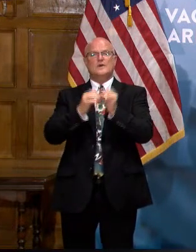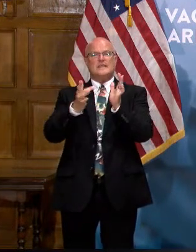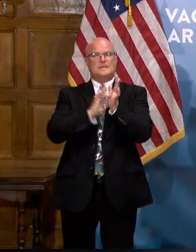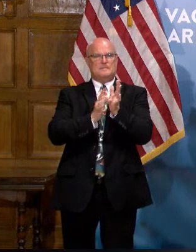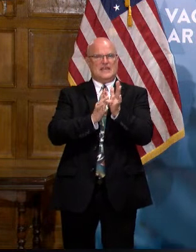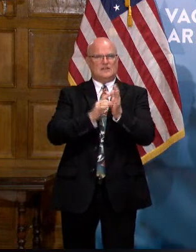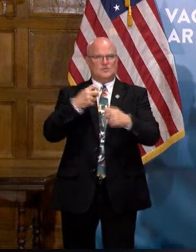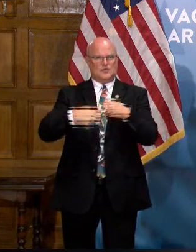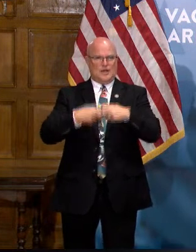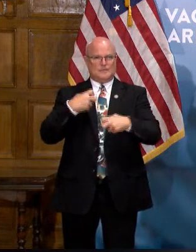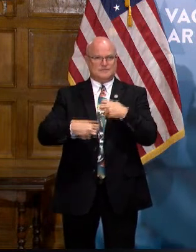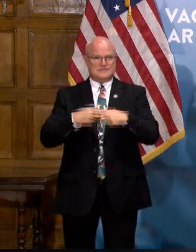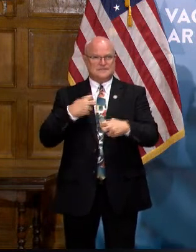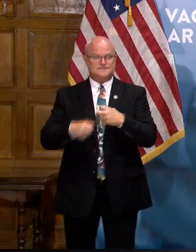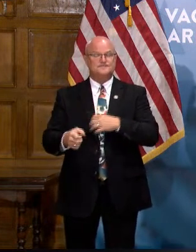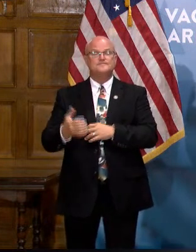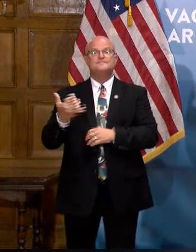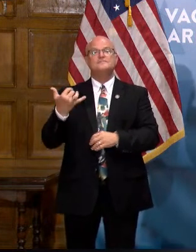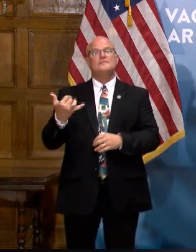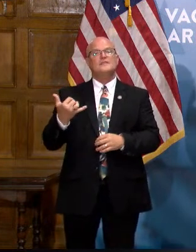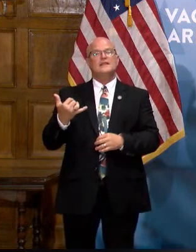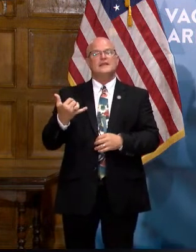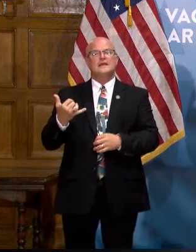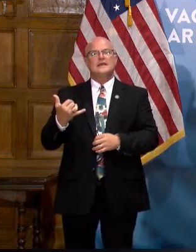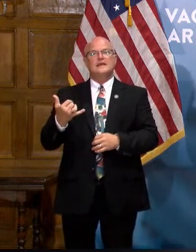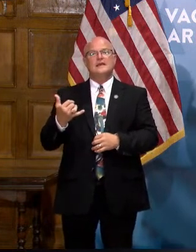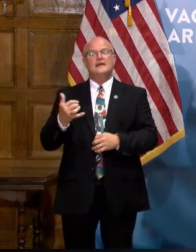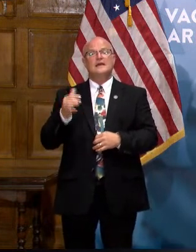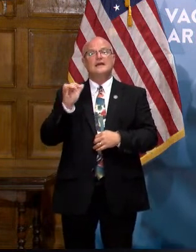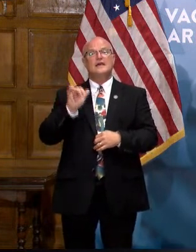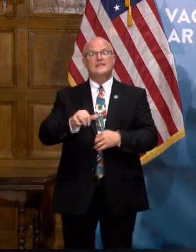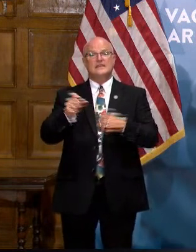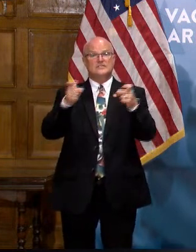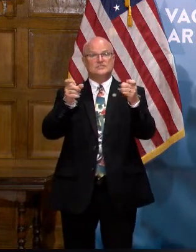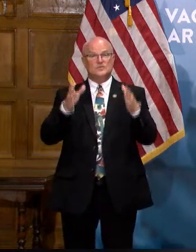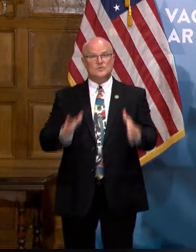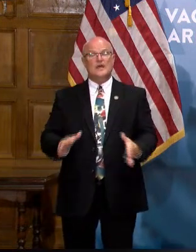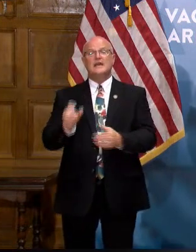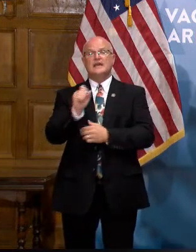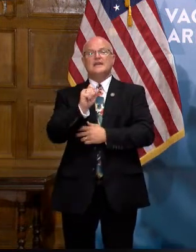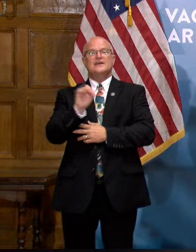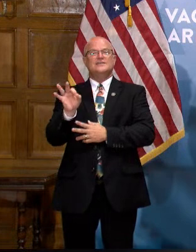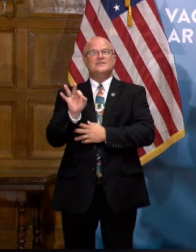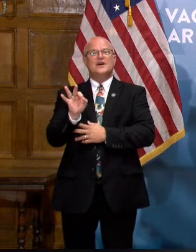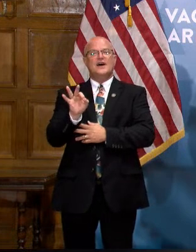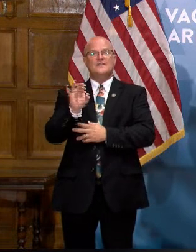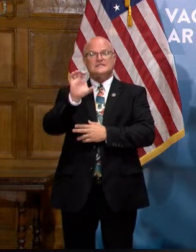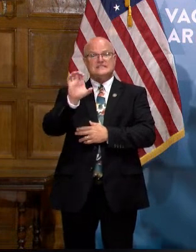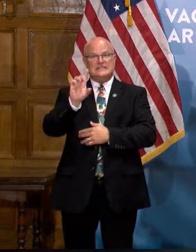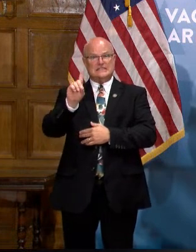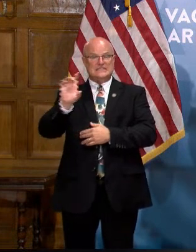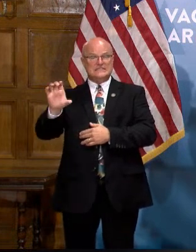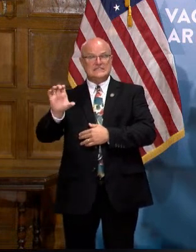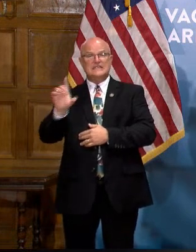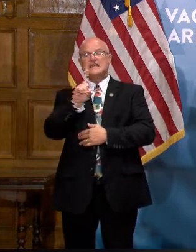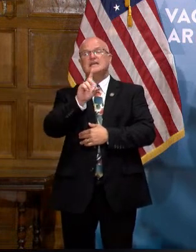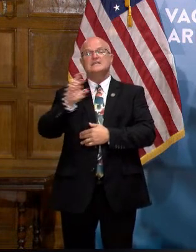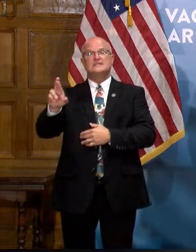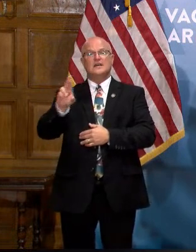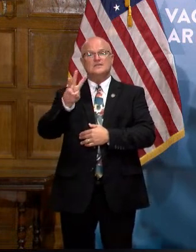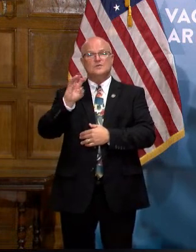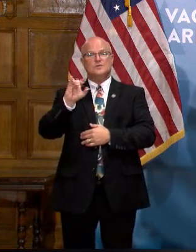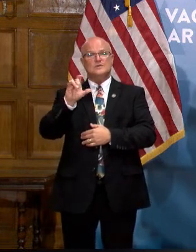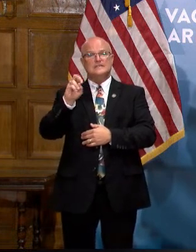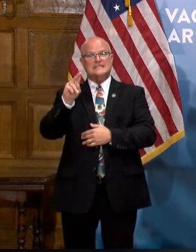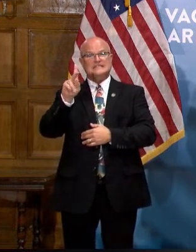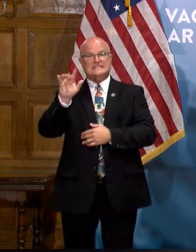medical conditions. Now, the director of CDC, Dr.